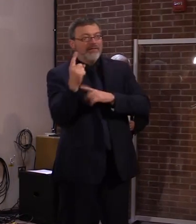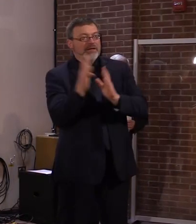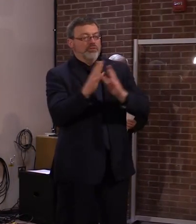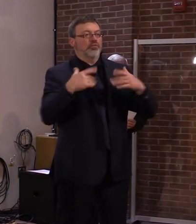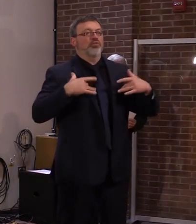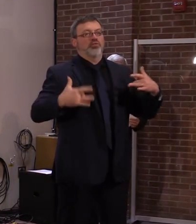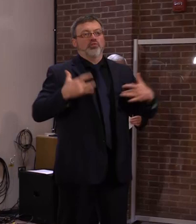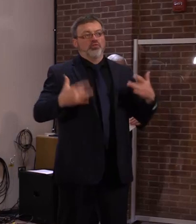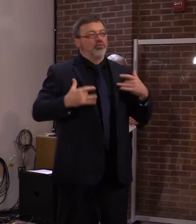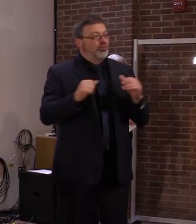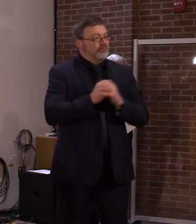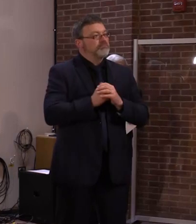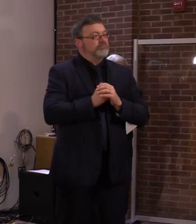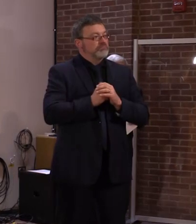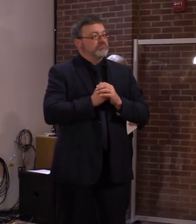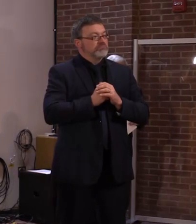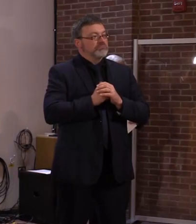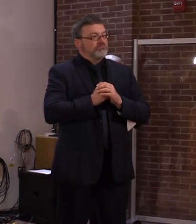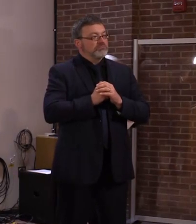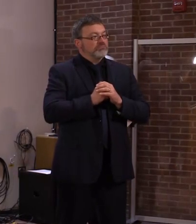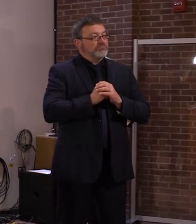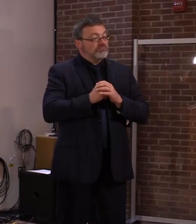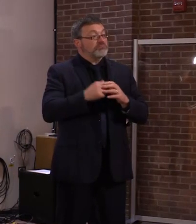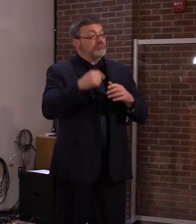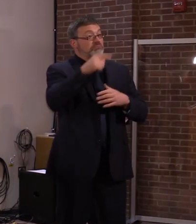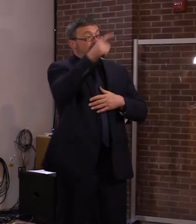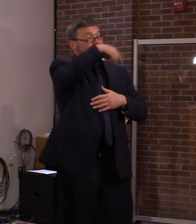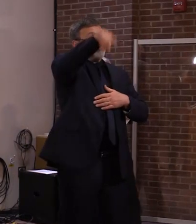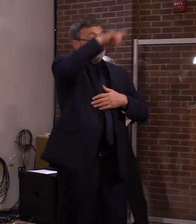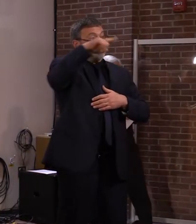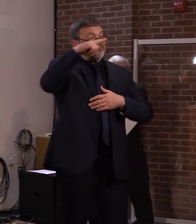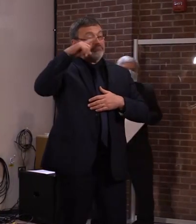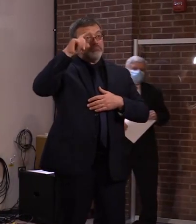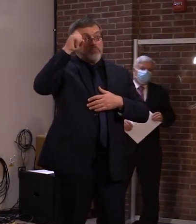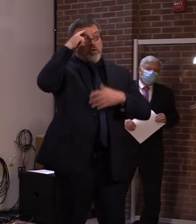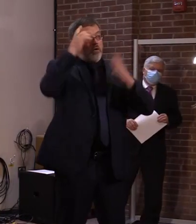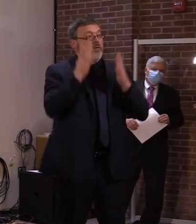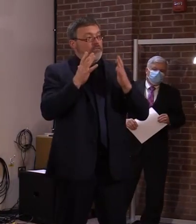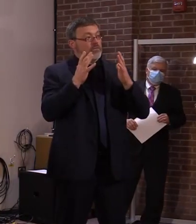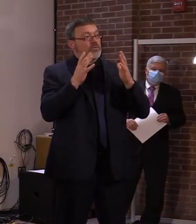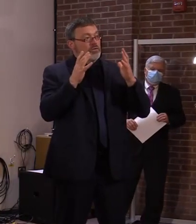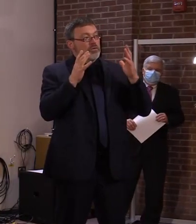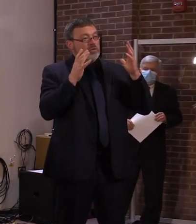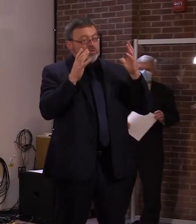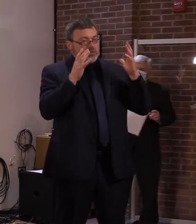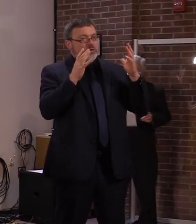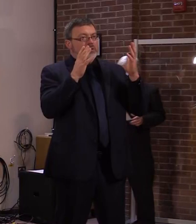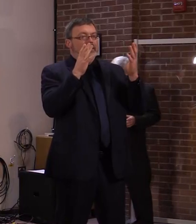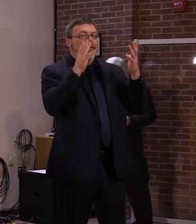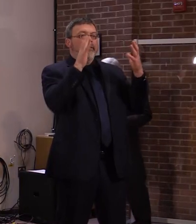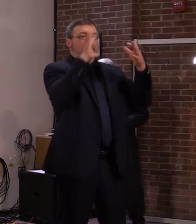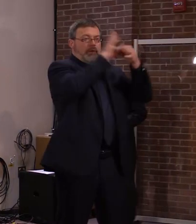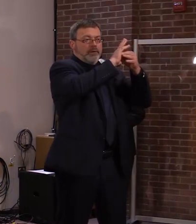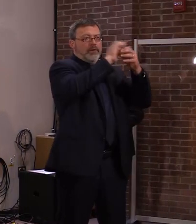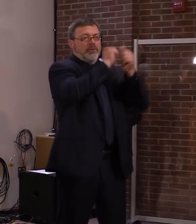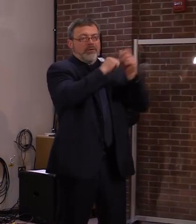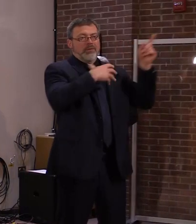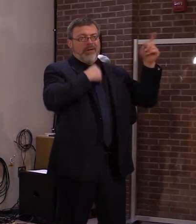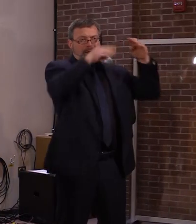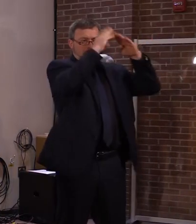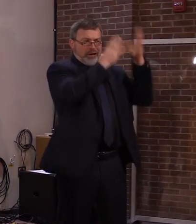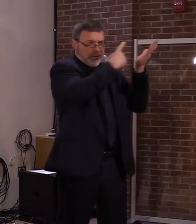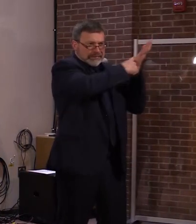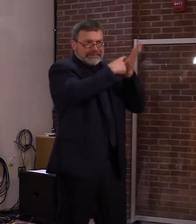the White House on extending FEMA reimbursements for COVID response costs, as well as extending National Guard use